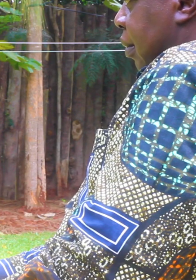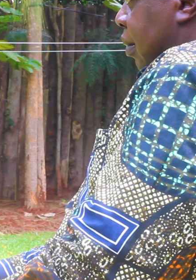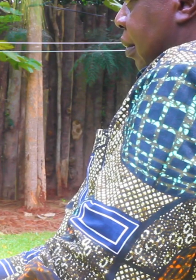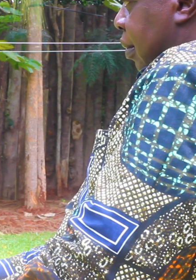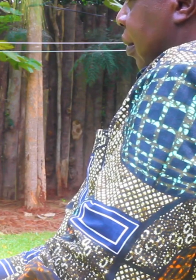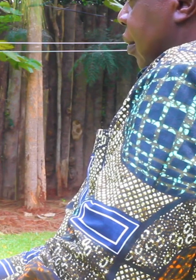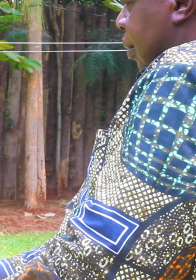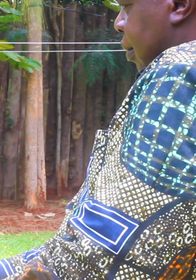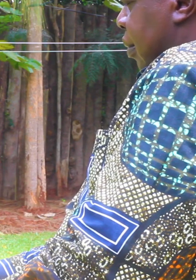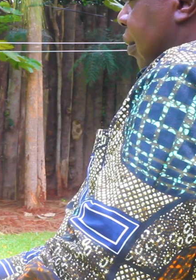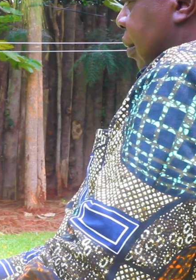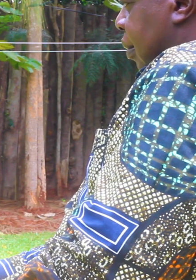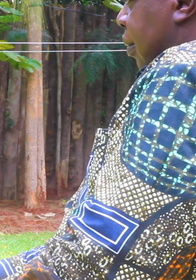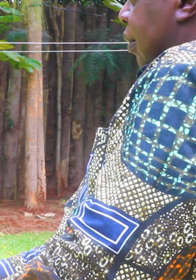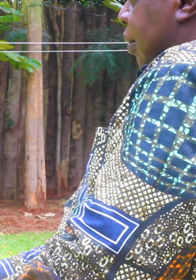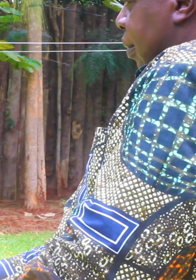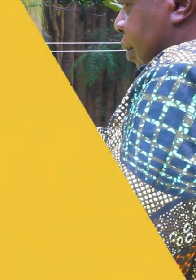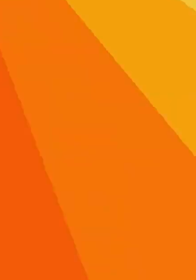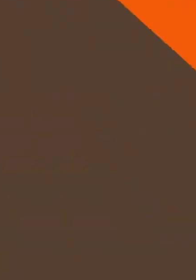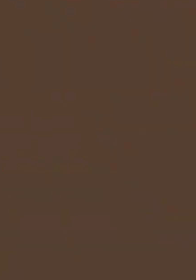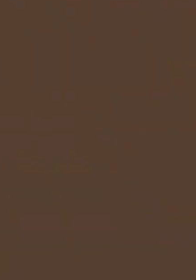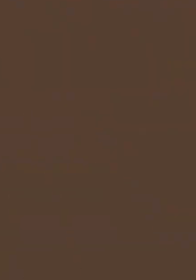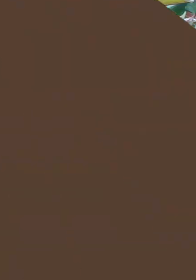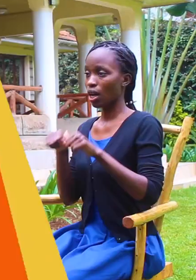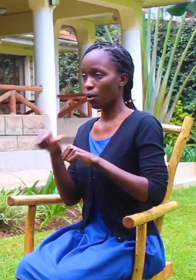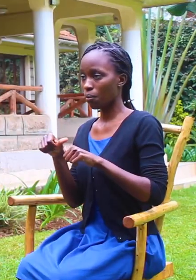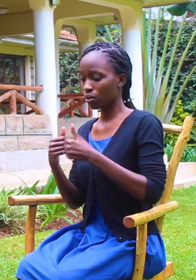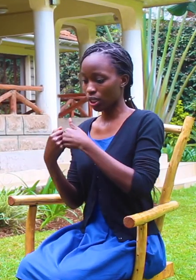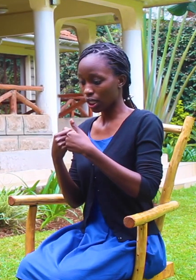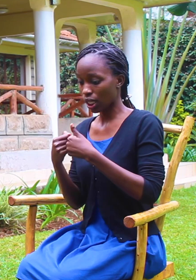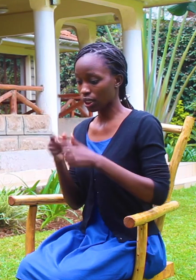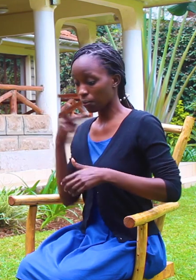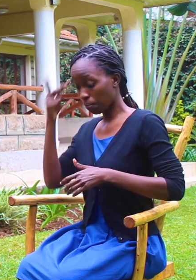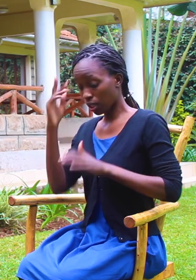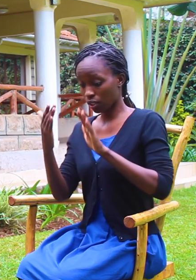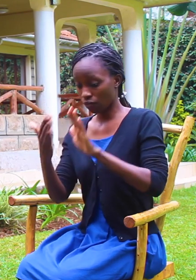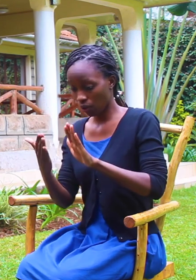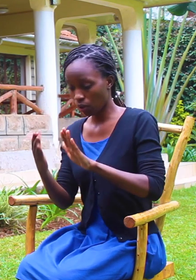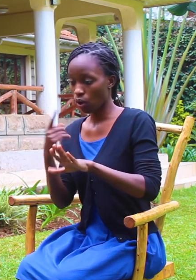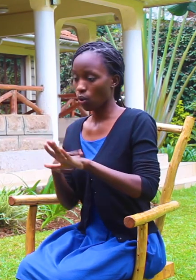disabilities, maybe deaf, blind. These parents face through, especially maybe children who are deaf.